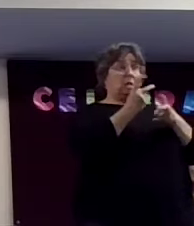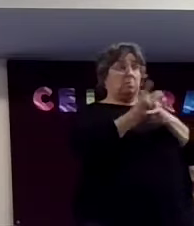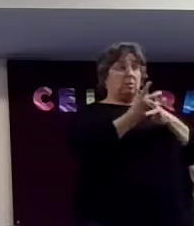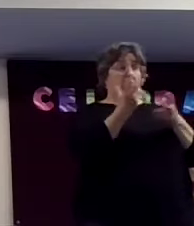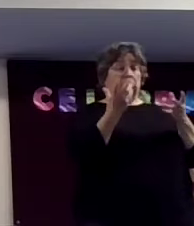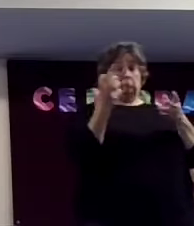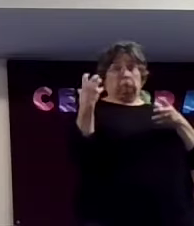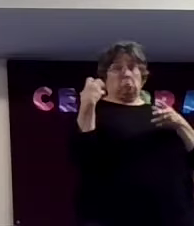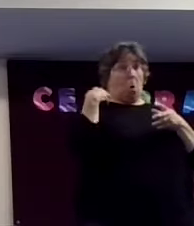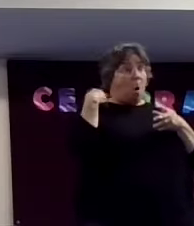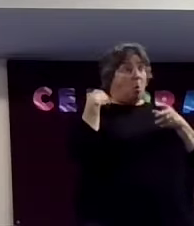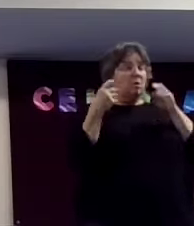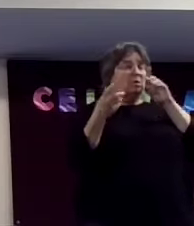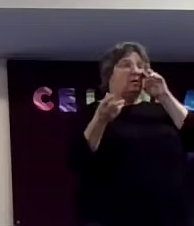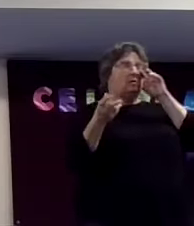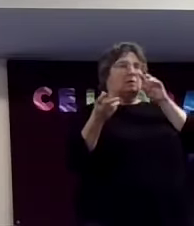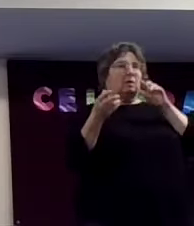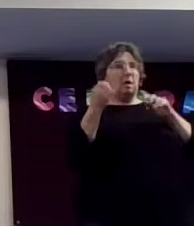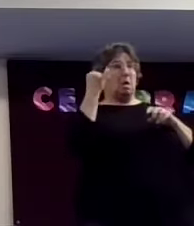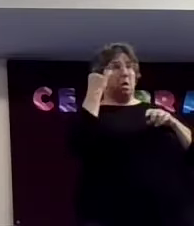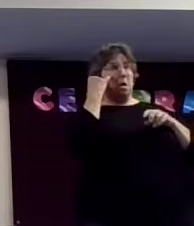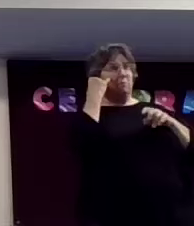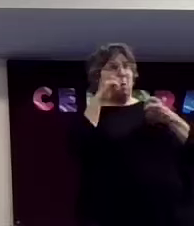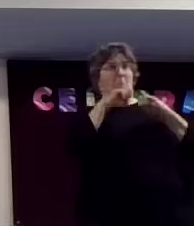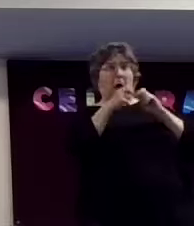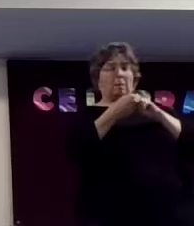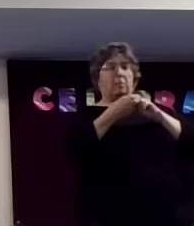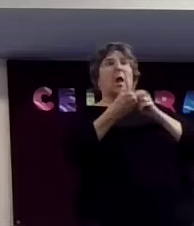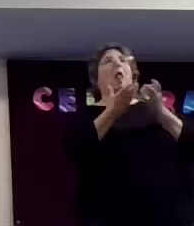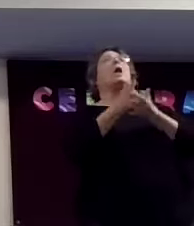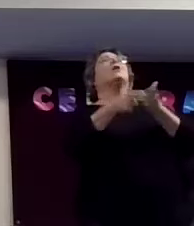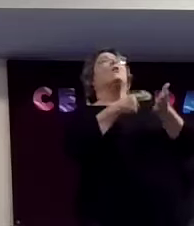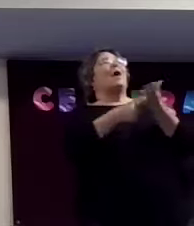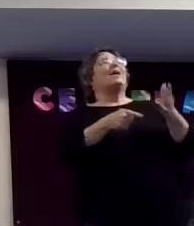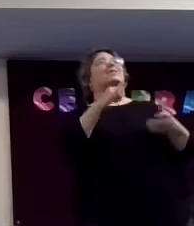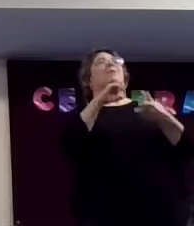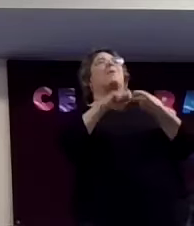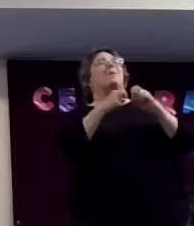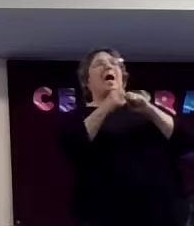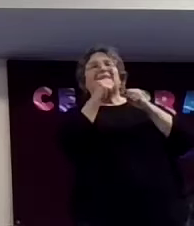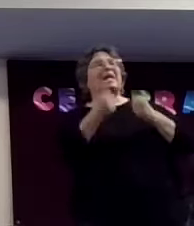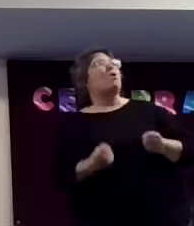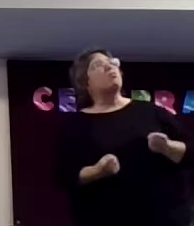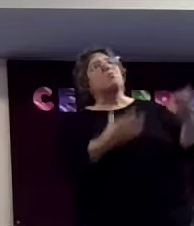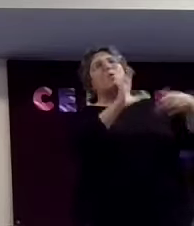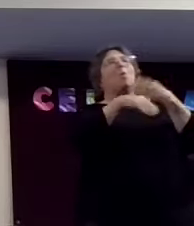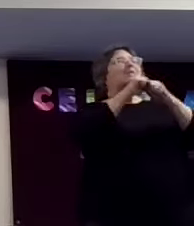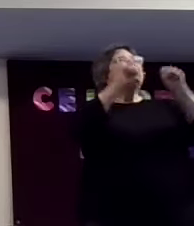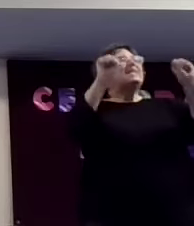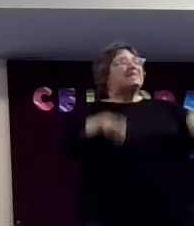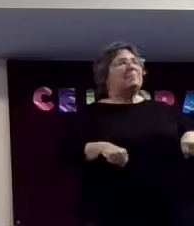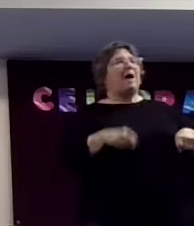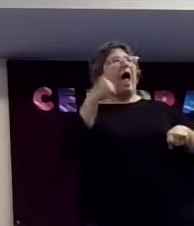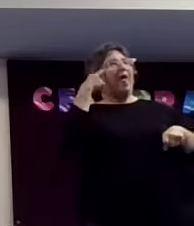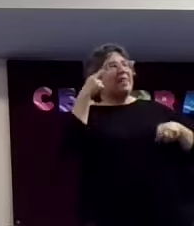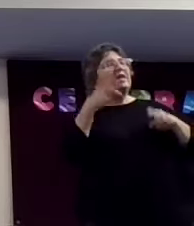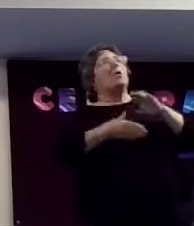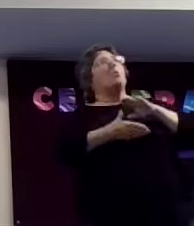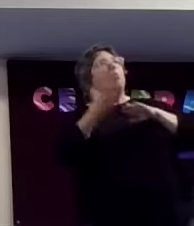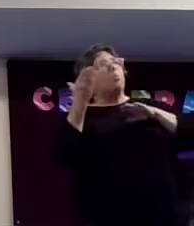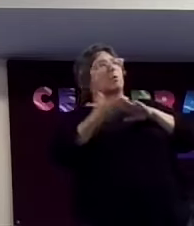coached or keep it. I think if there's issues, let's correct the issues. Let's not throw the whole system out as it is. I think it works the way it